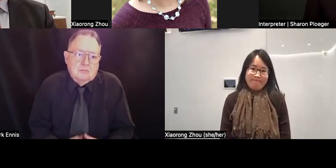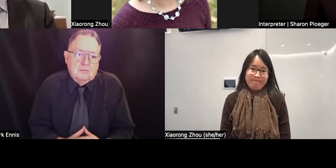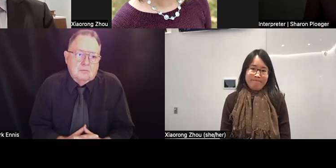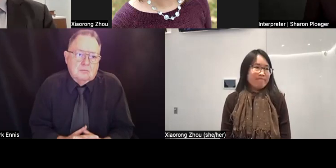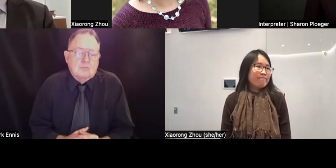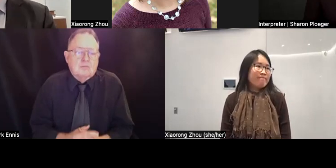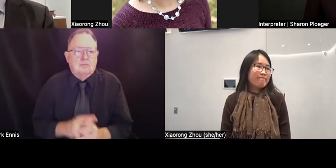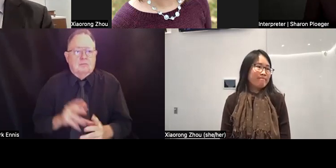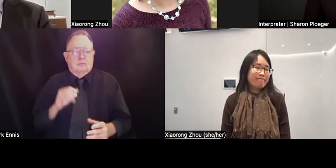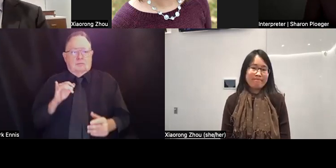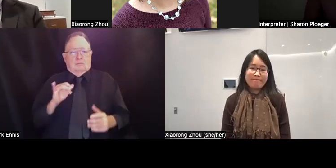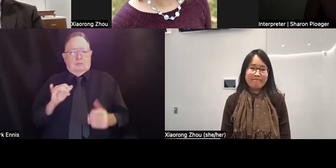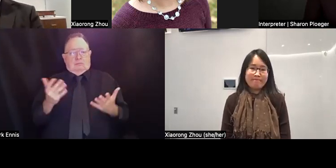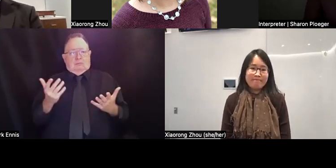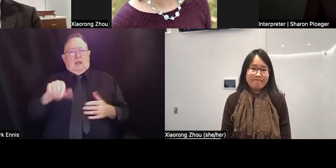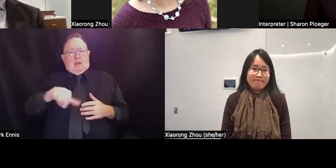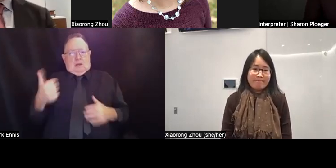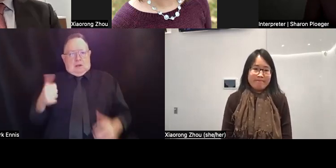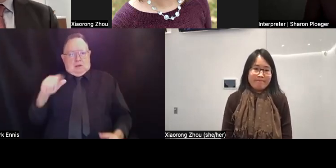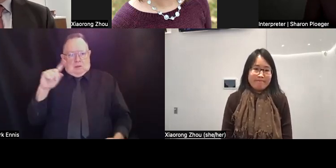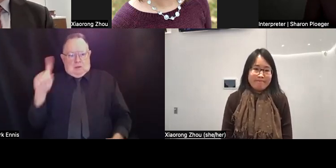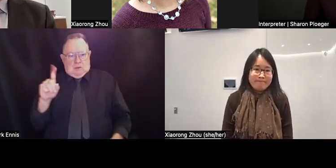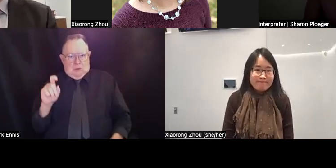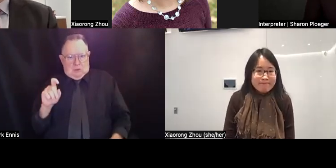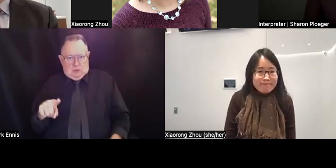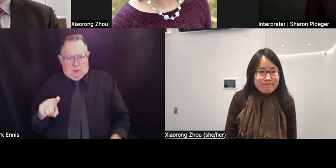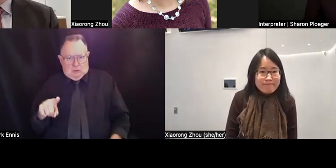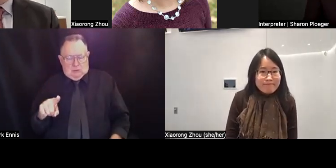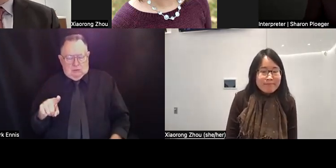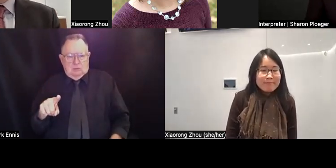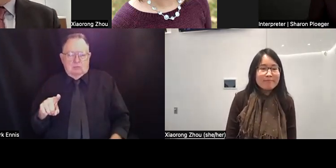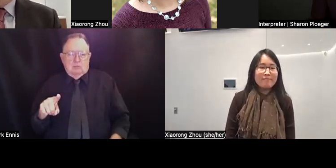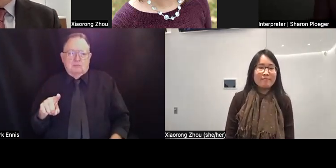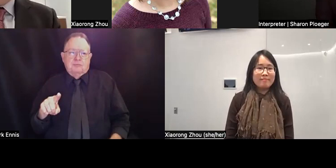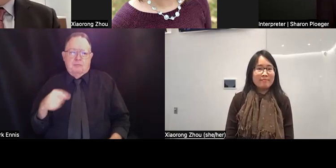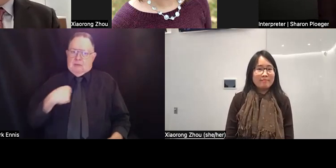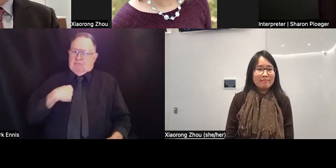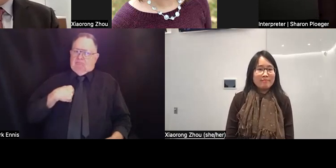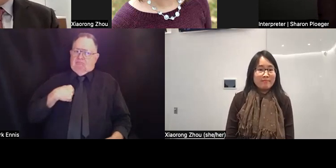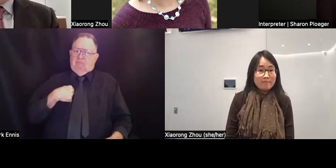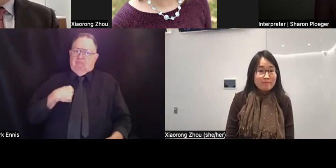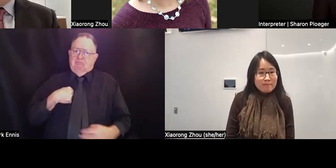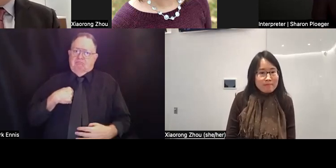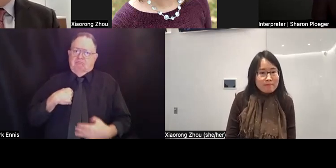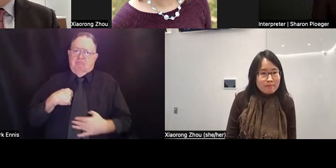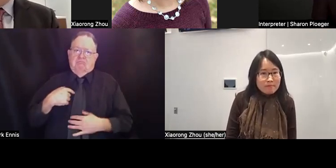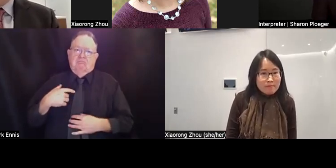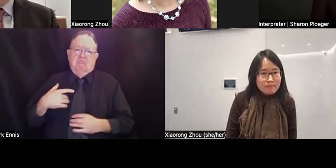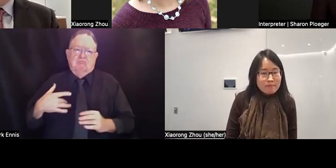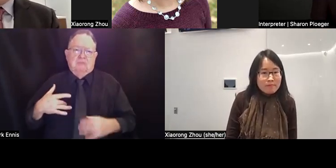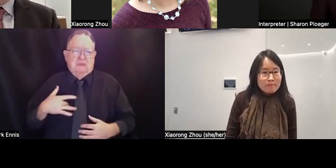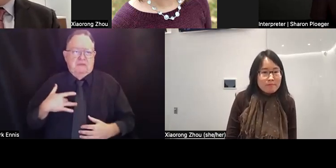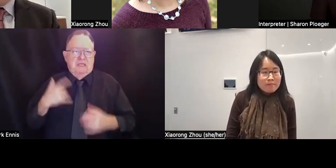So a follow-up to that question then is something that I see a lot in the general